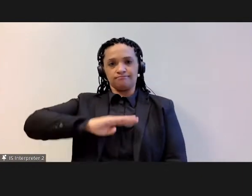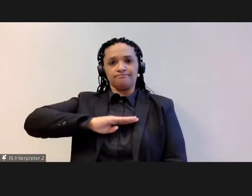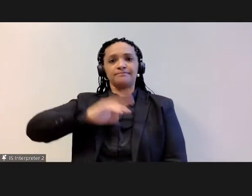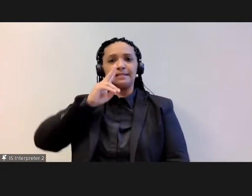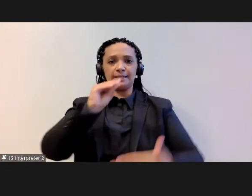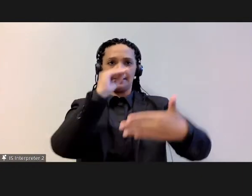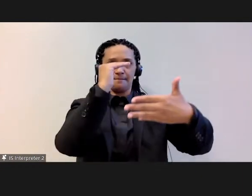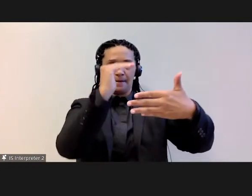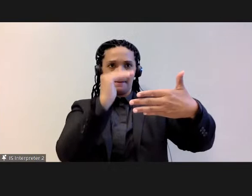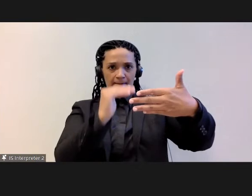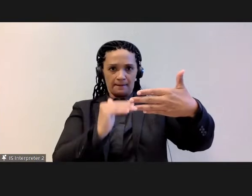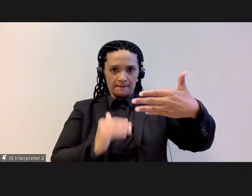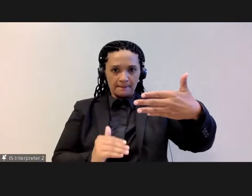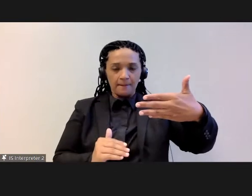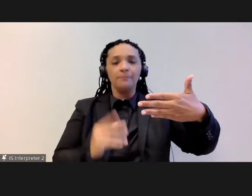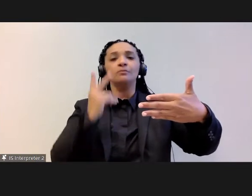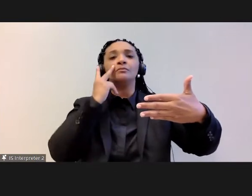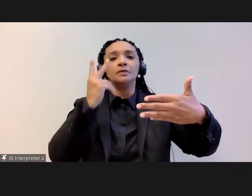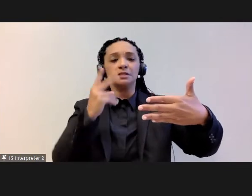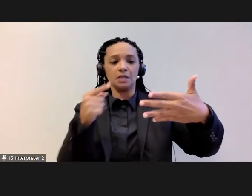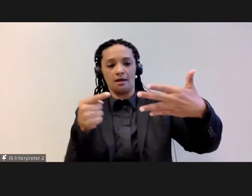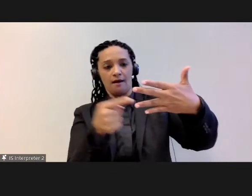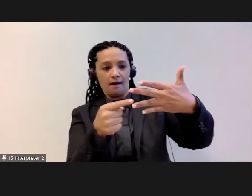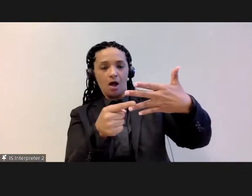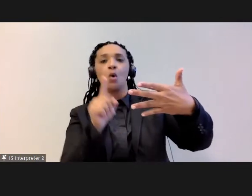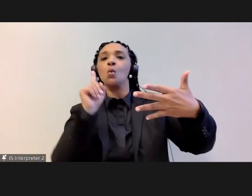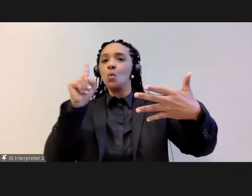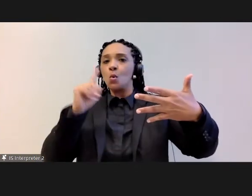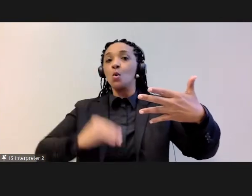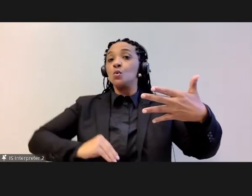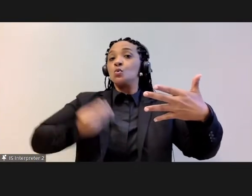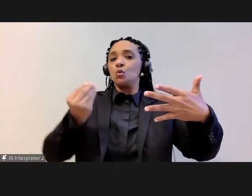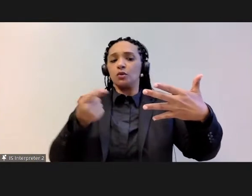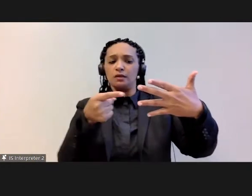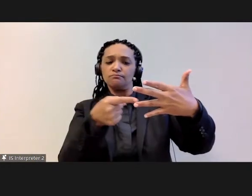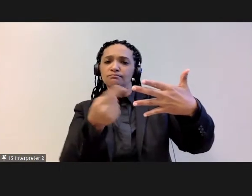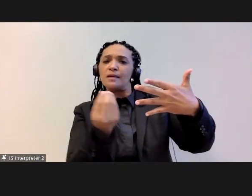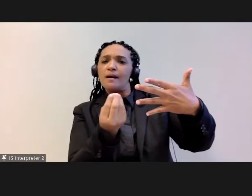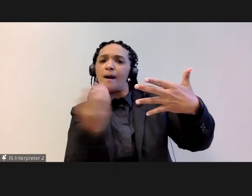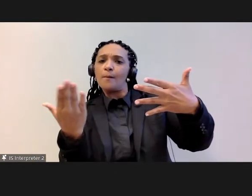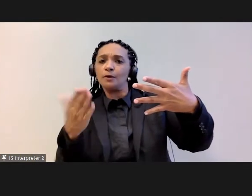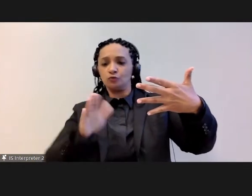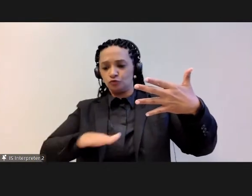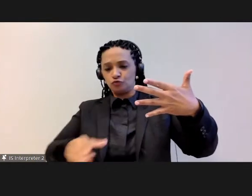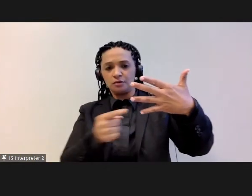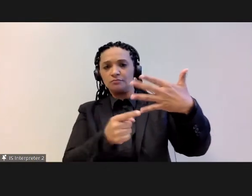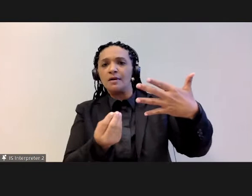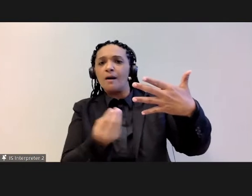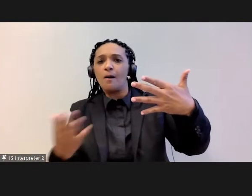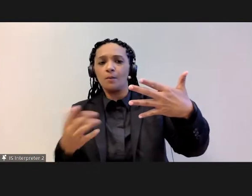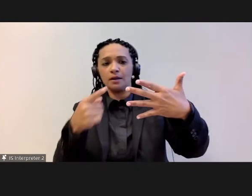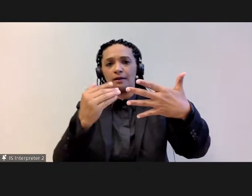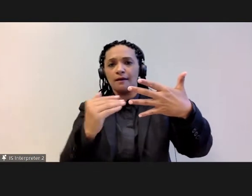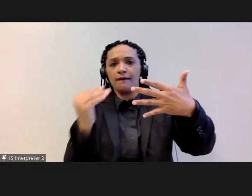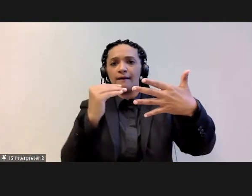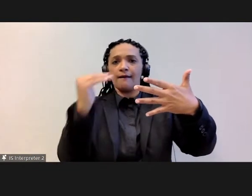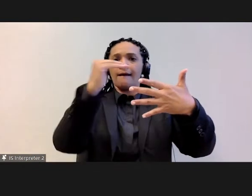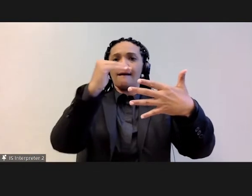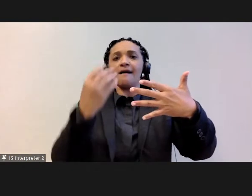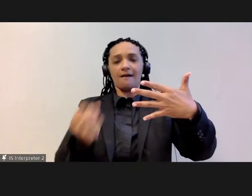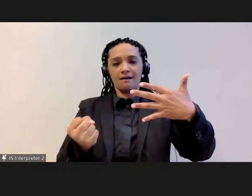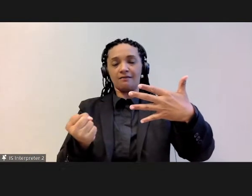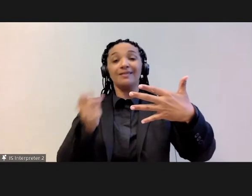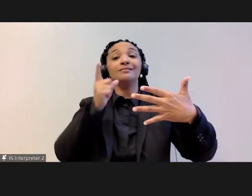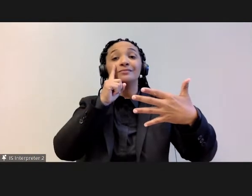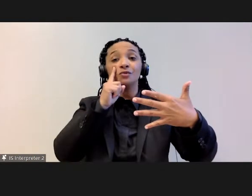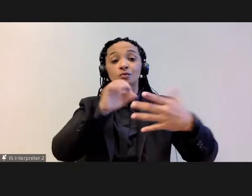to see if the young people are being involved and are taking part in the implementation of